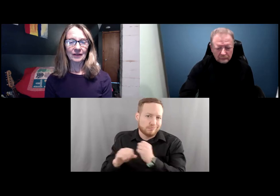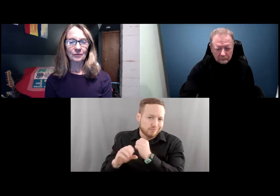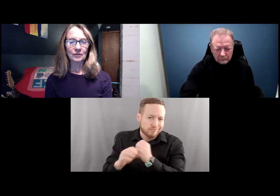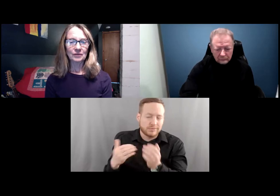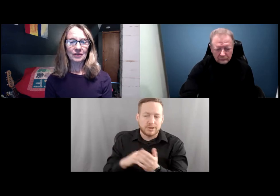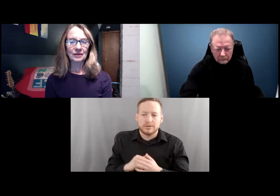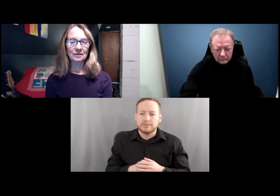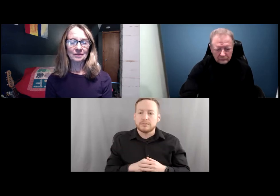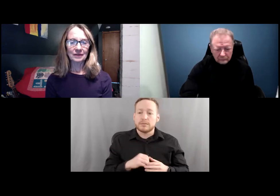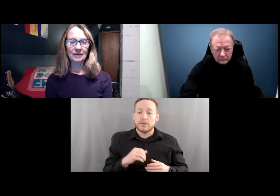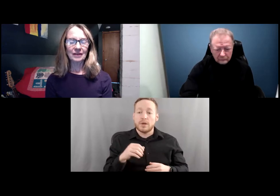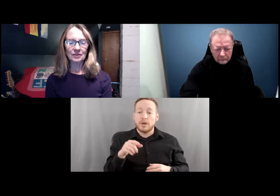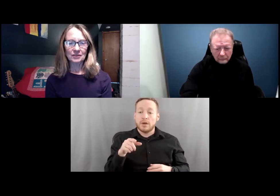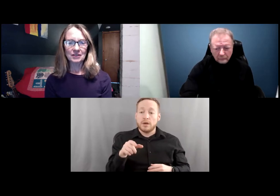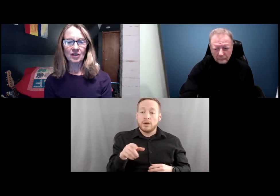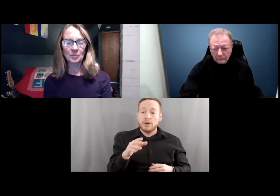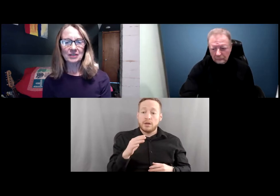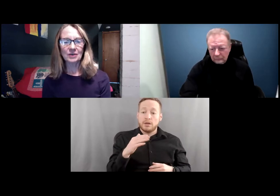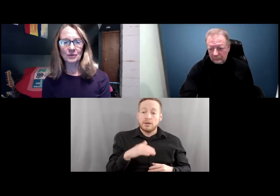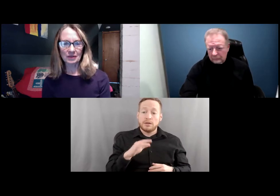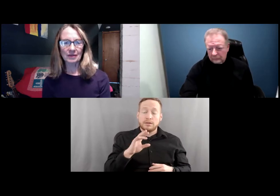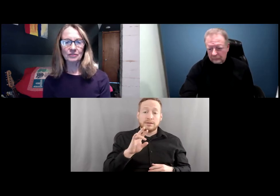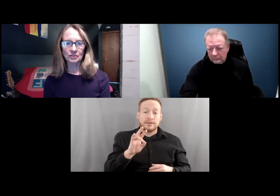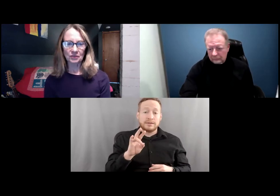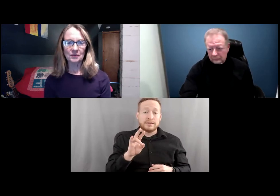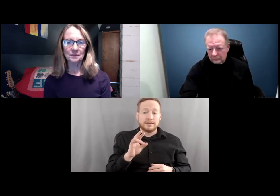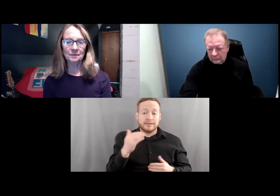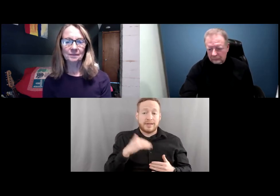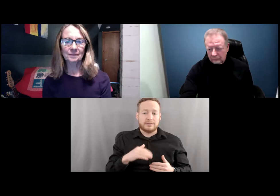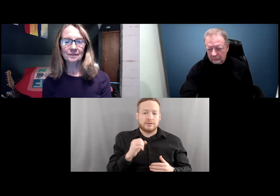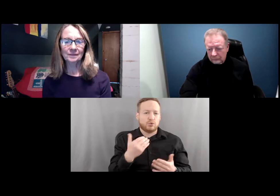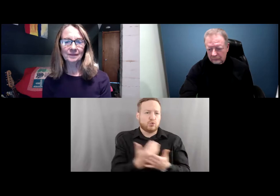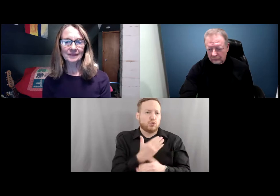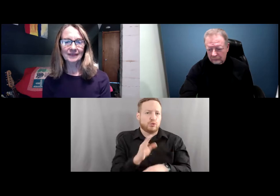Okay, and we'll get Ernest to help us out with that for sure.